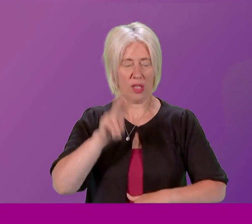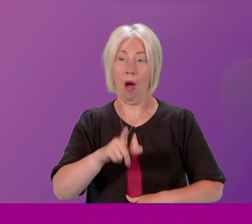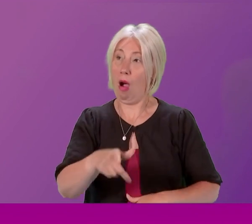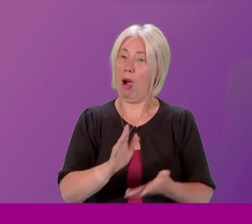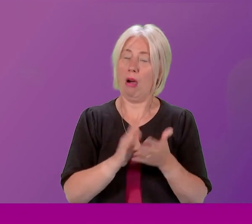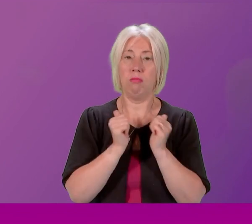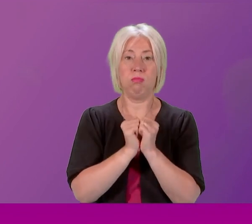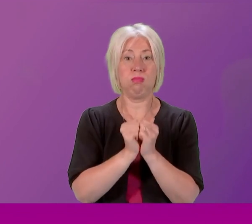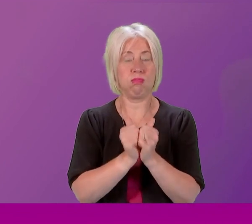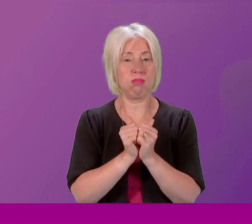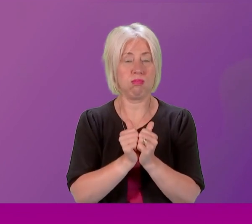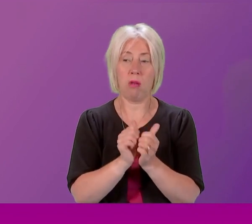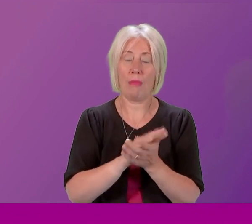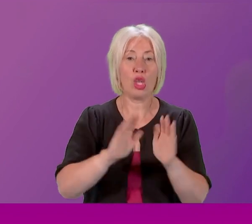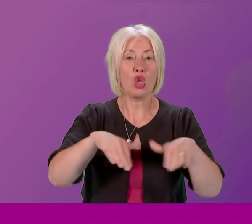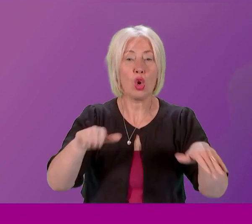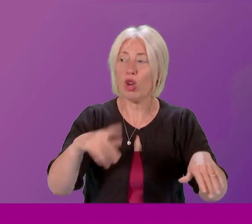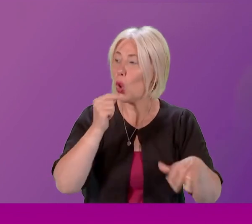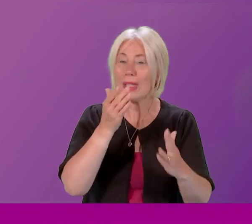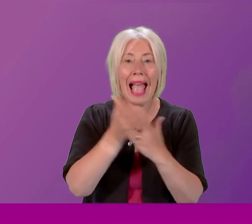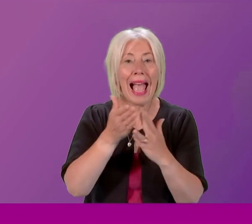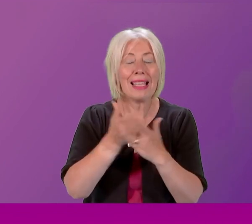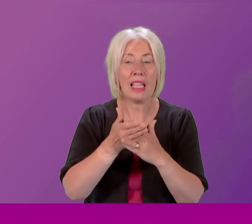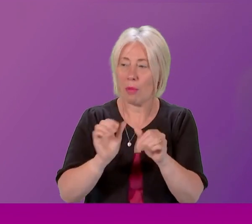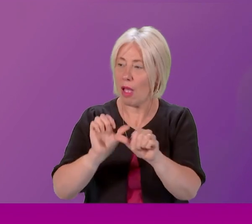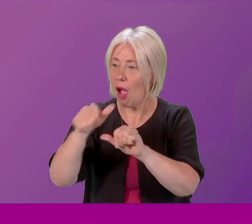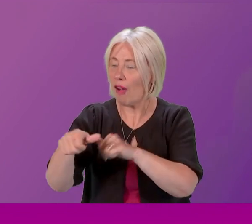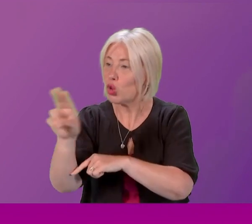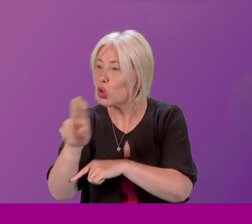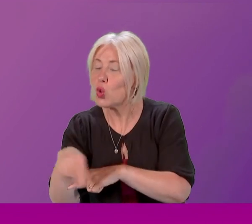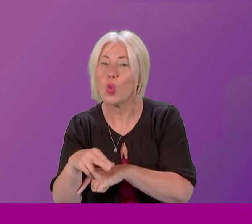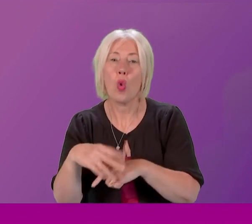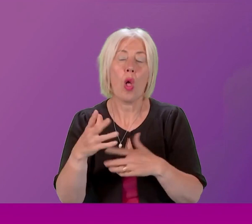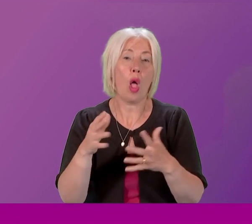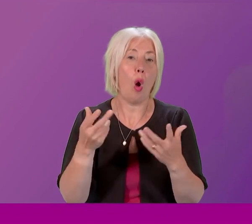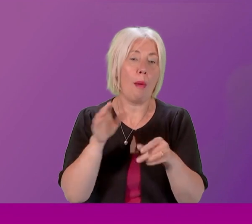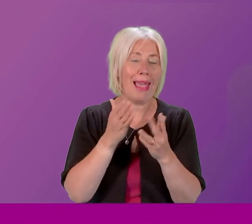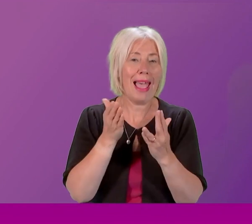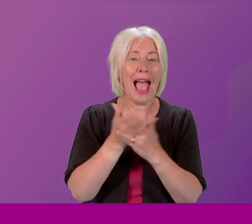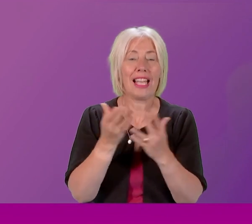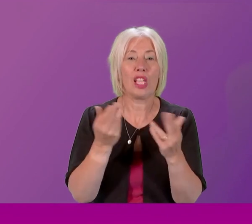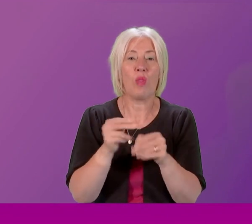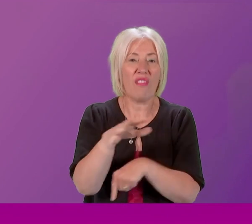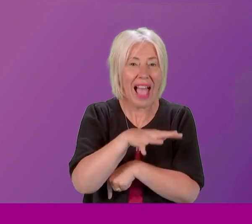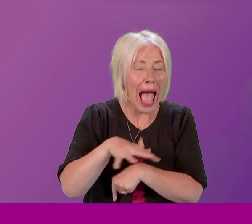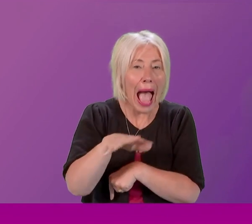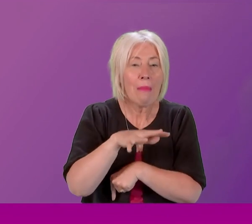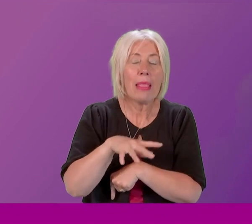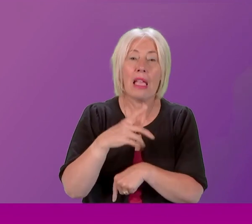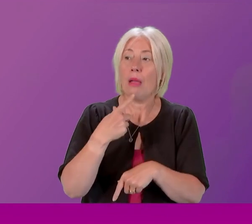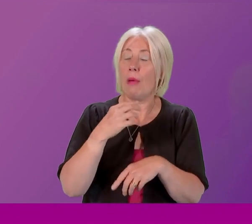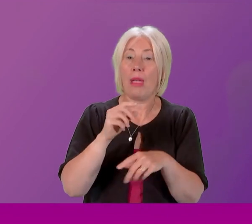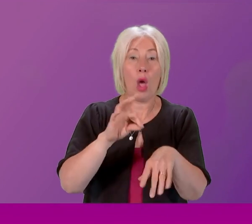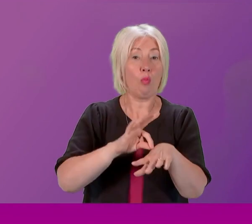value of this, so that kids have things to access post-school, access with their families and so on, and they're getting professional people